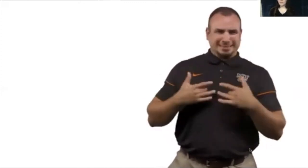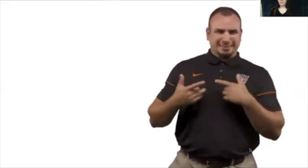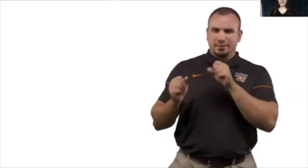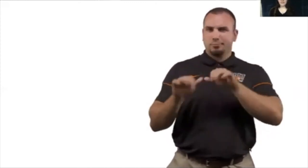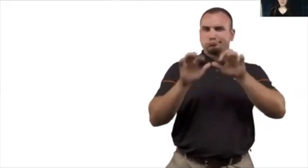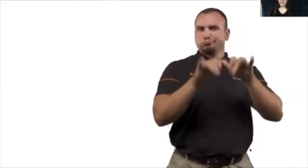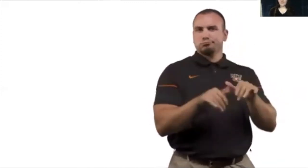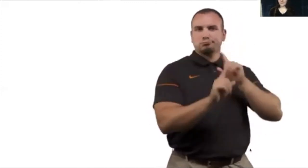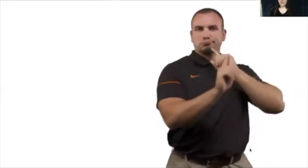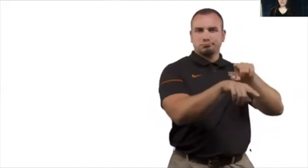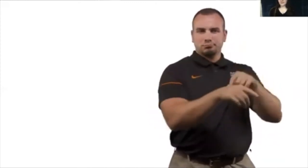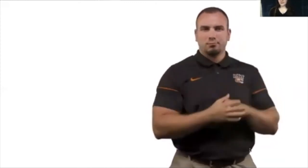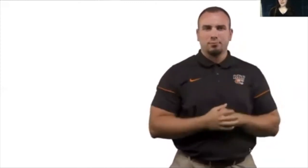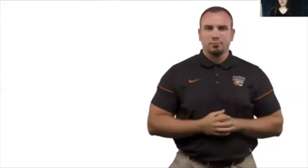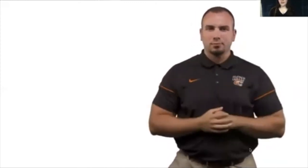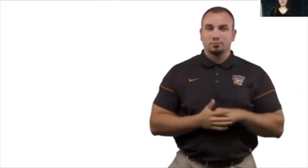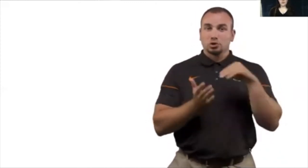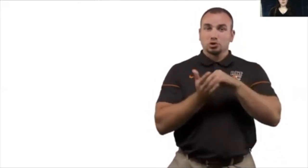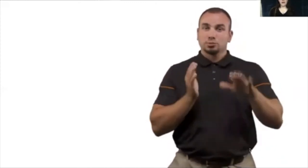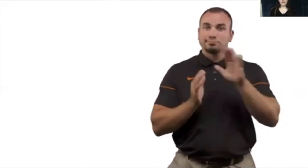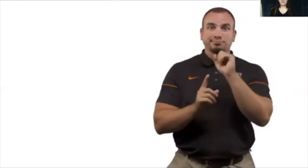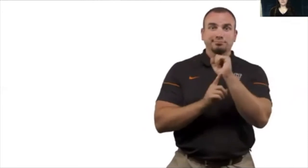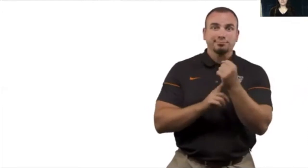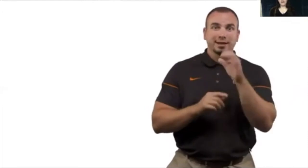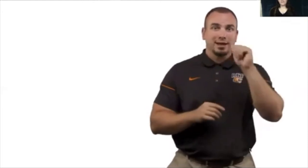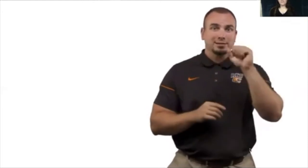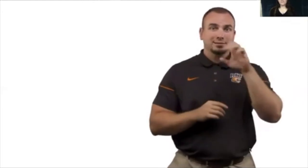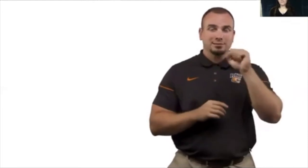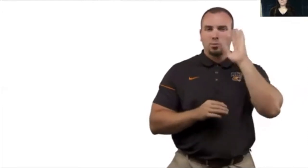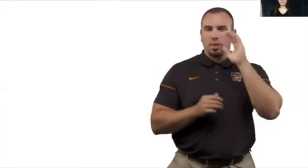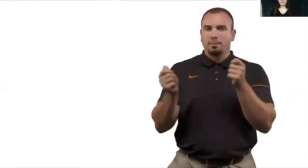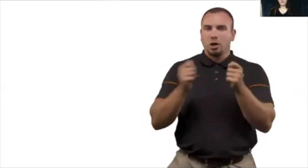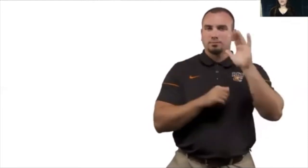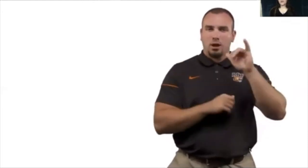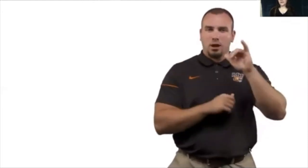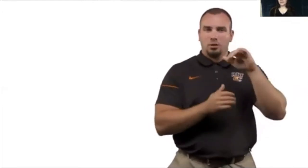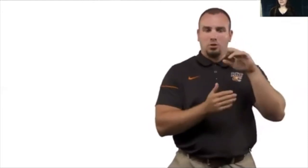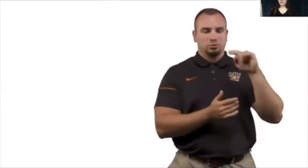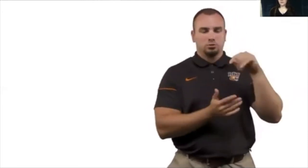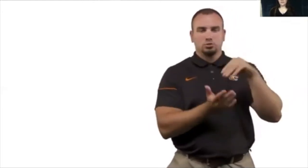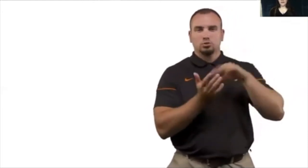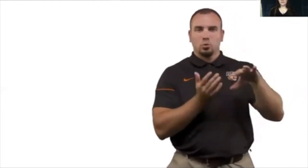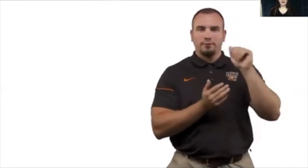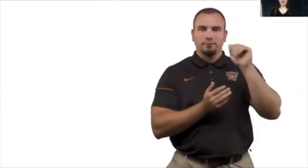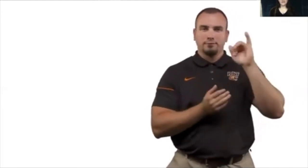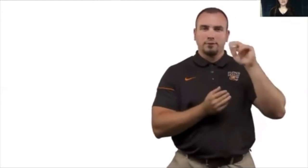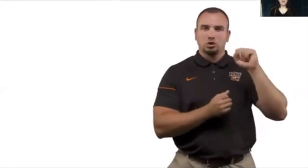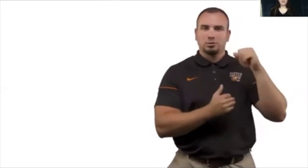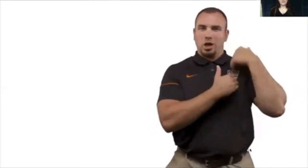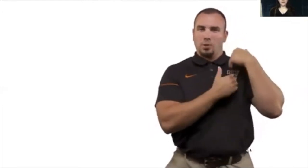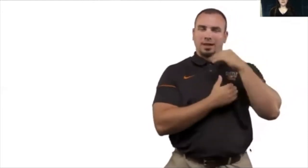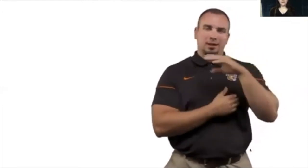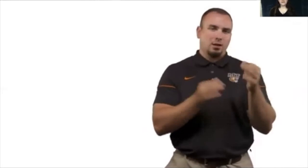can report behavior that seems concerning. You can go ahead and fill the form out. Student cases will be managed by RIT